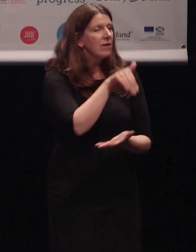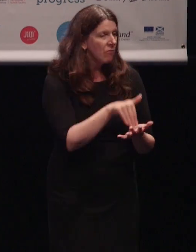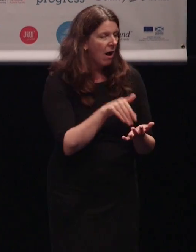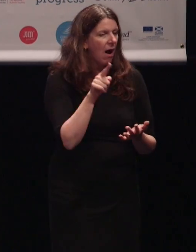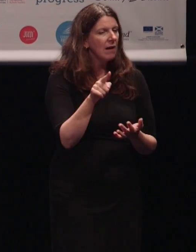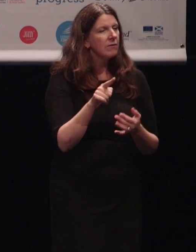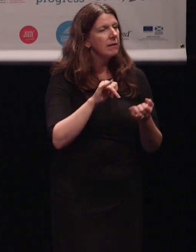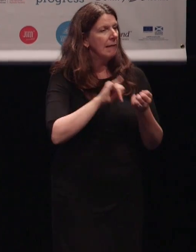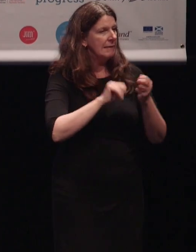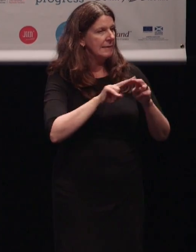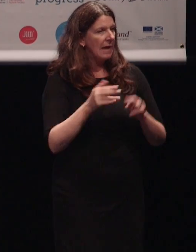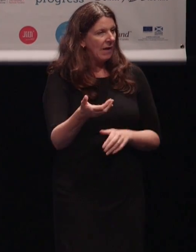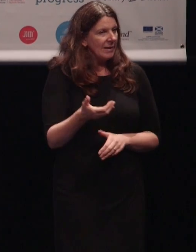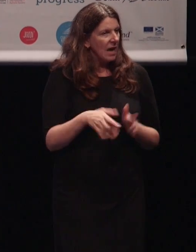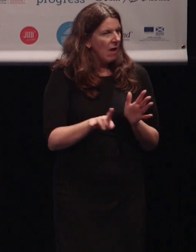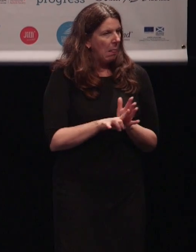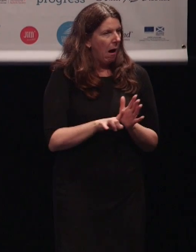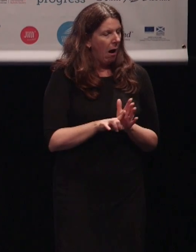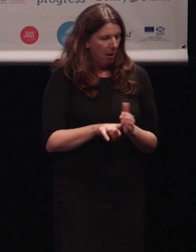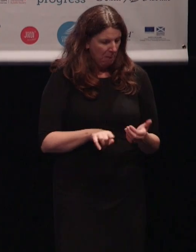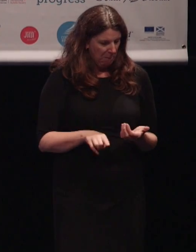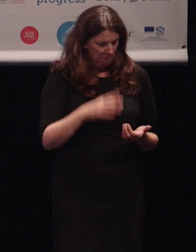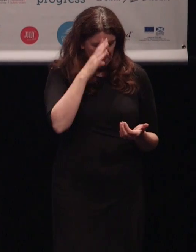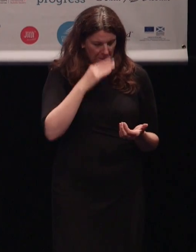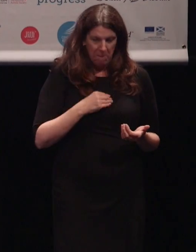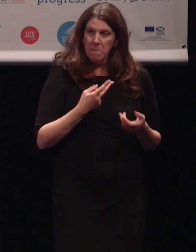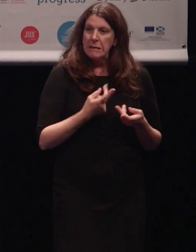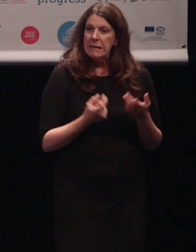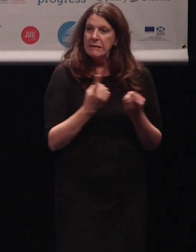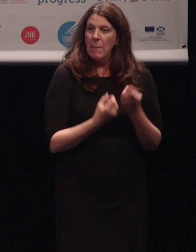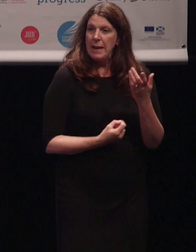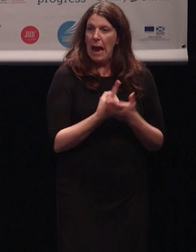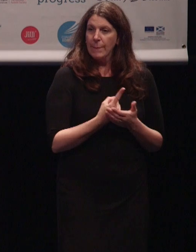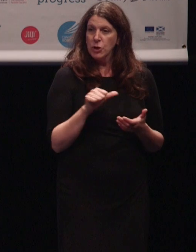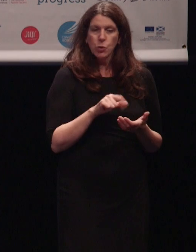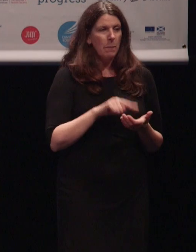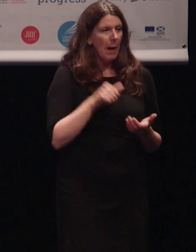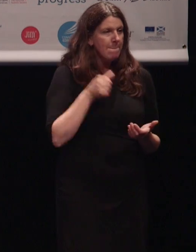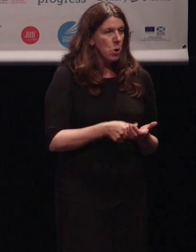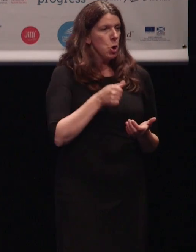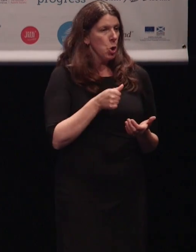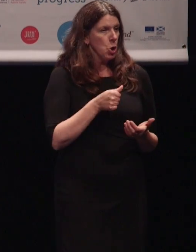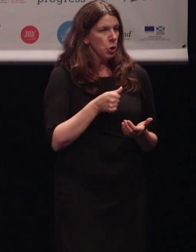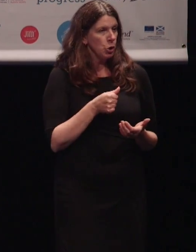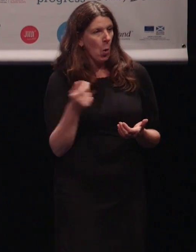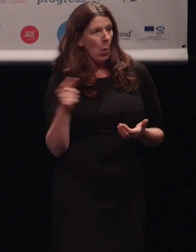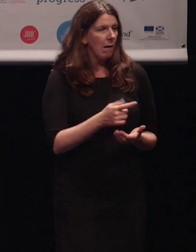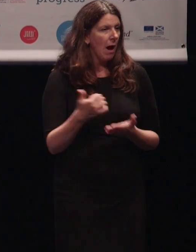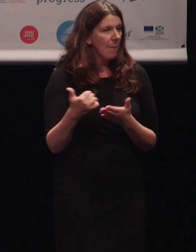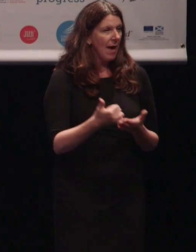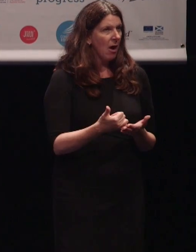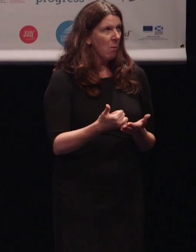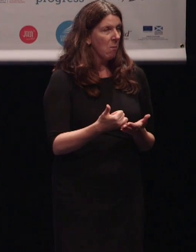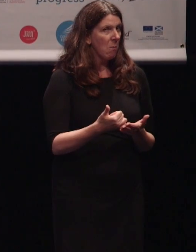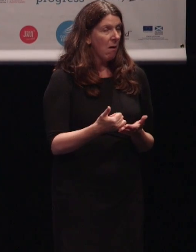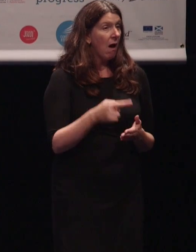they just said, push this button if something happens. And at that moment, I became very nervous, actually. And I went into the room